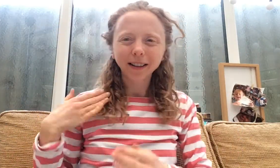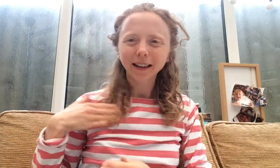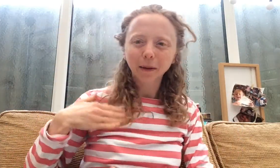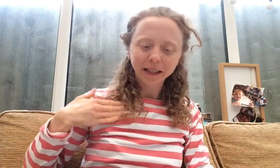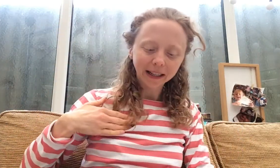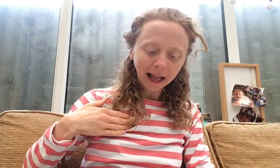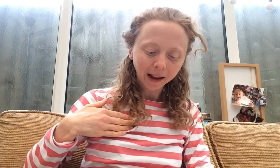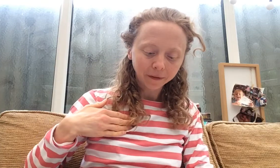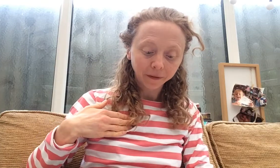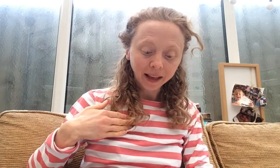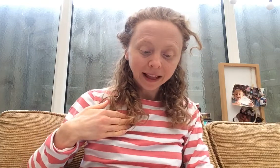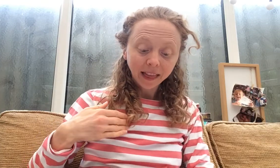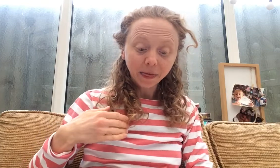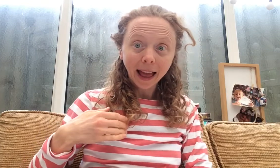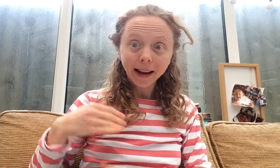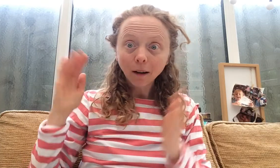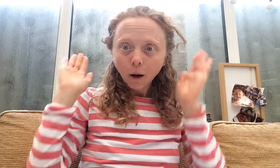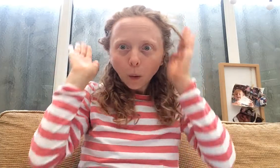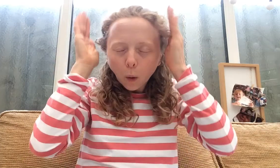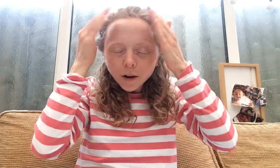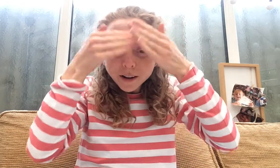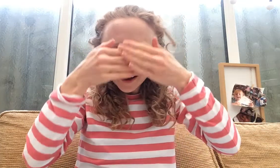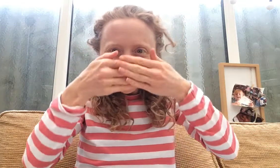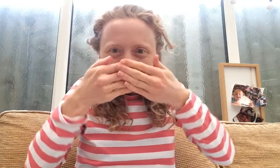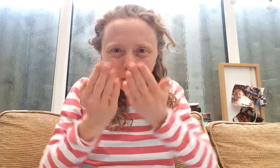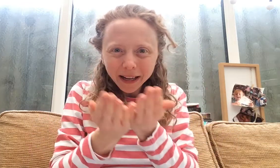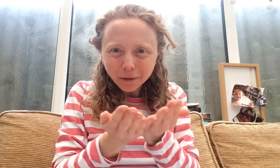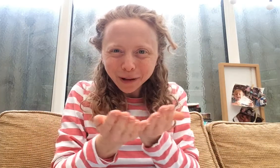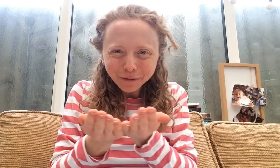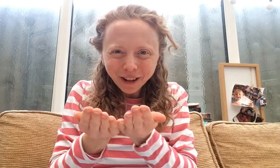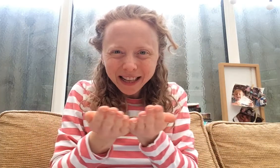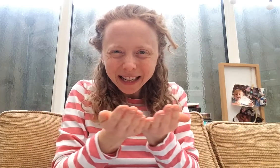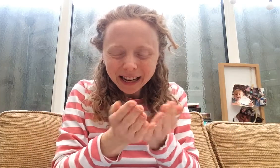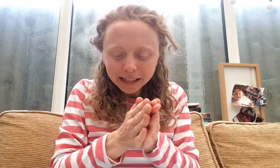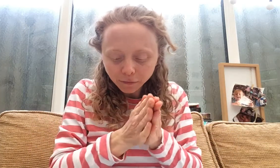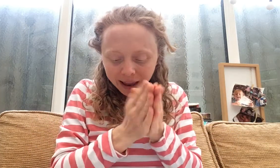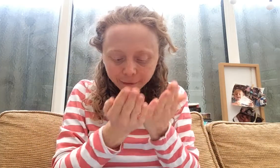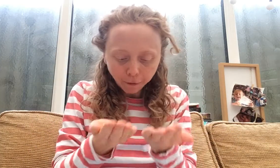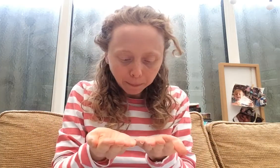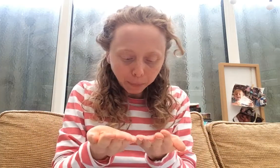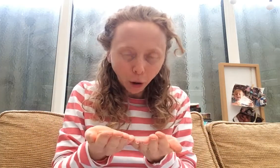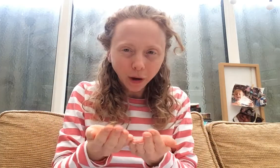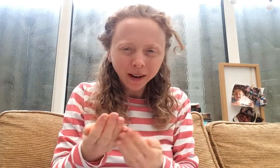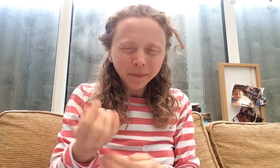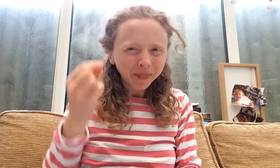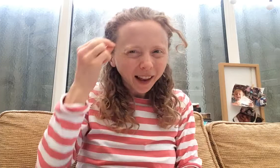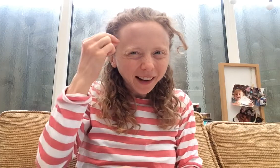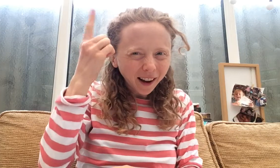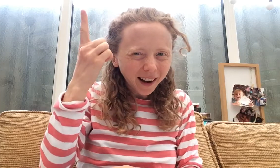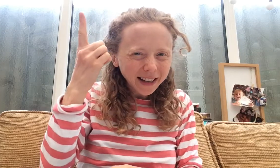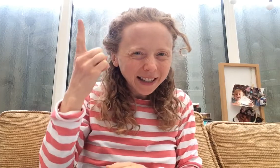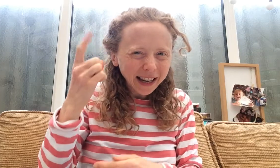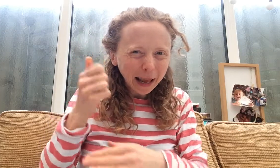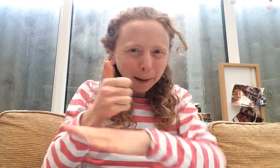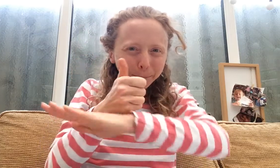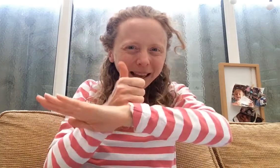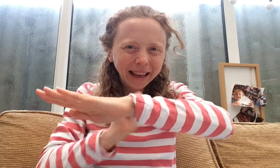come to life. Then, one night when he was reading his favourite book, an idea